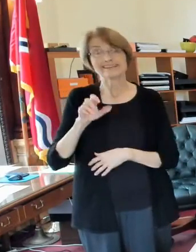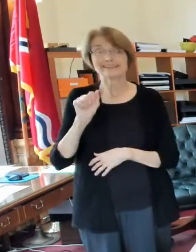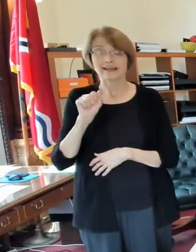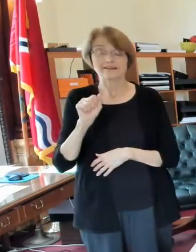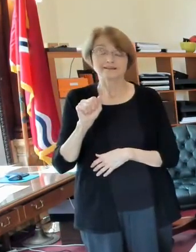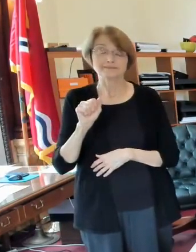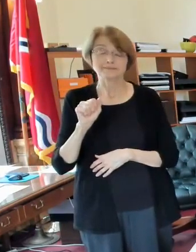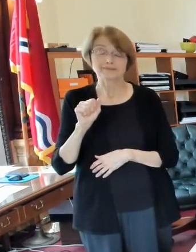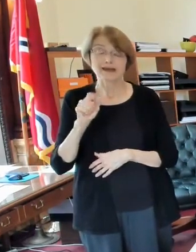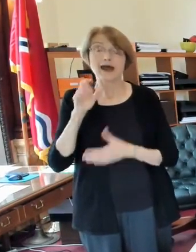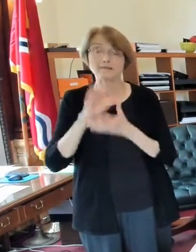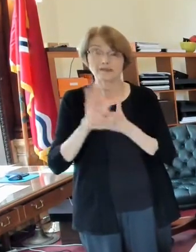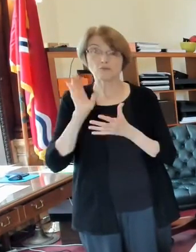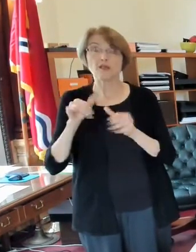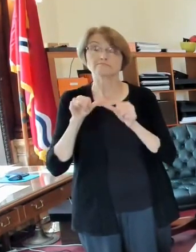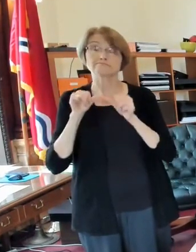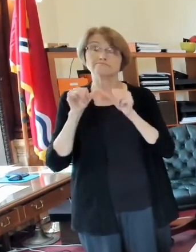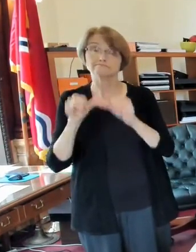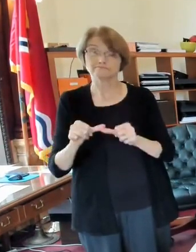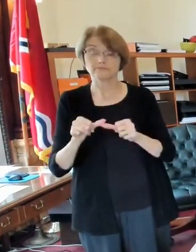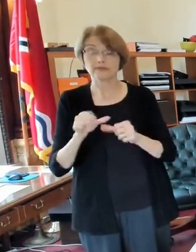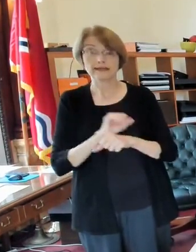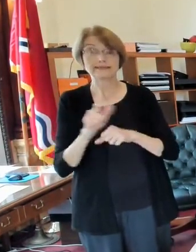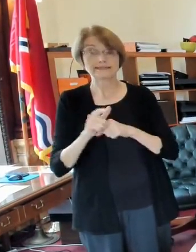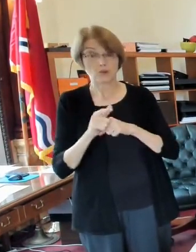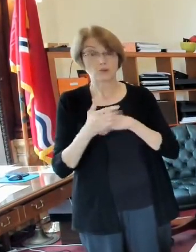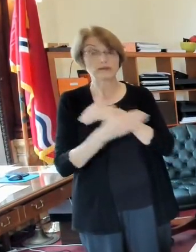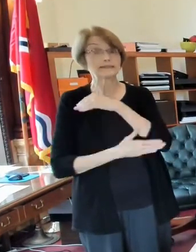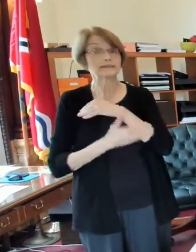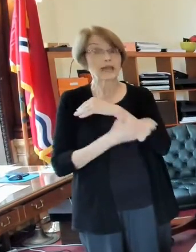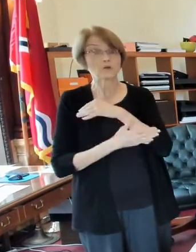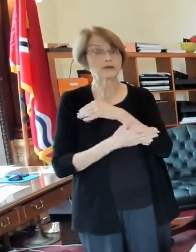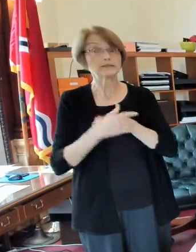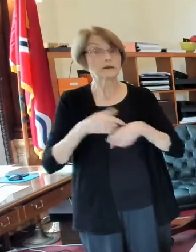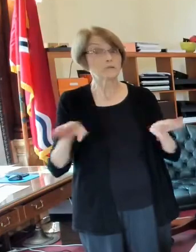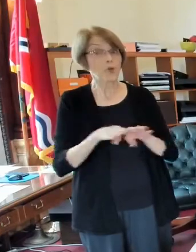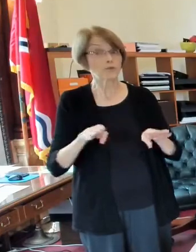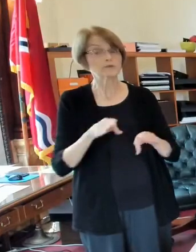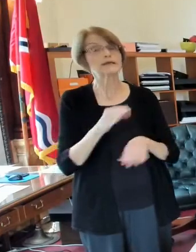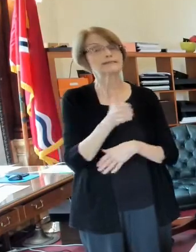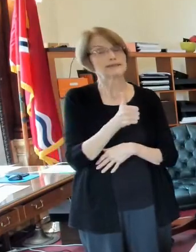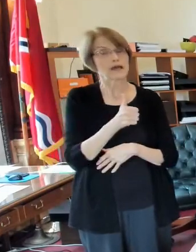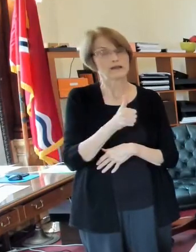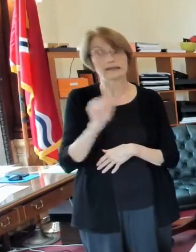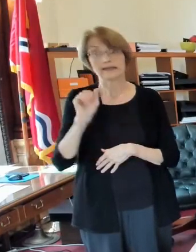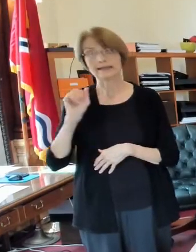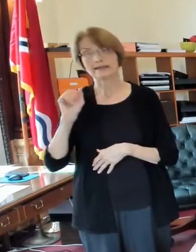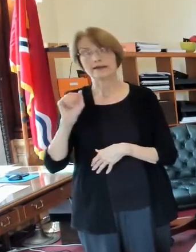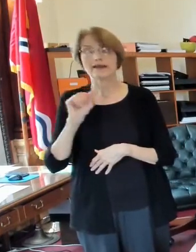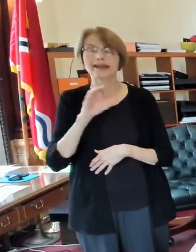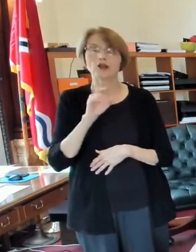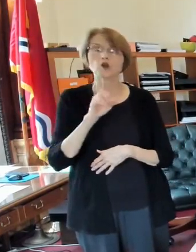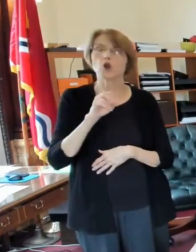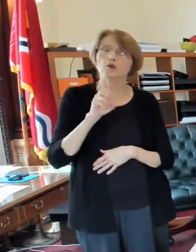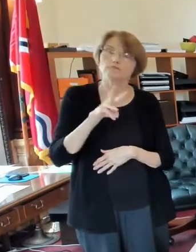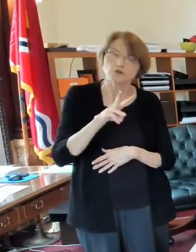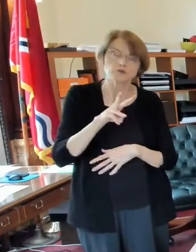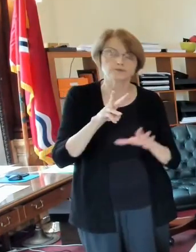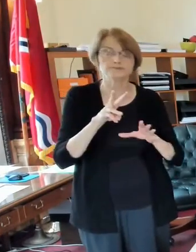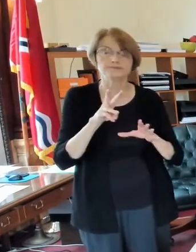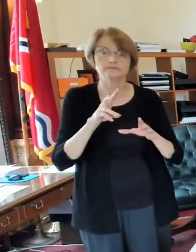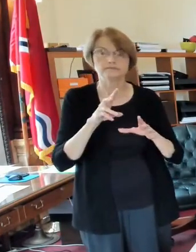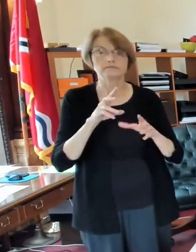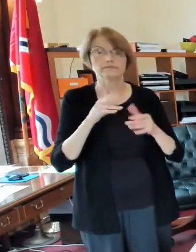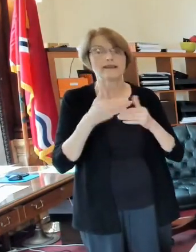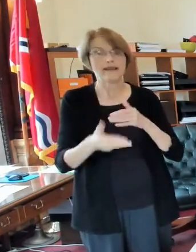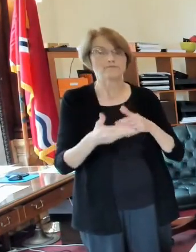longer. So St. Louis County has a 10 o'clock curfew. Illinois has it's not a curfew, but can't serve